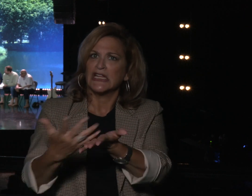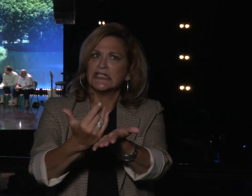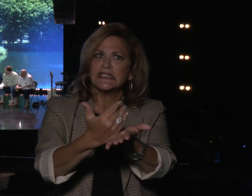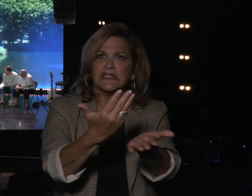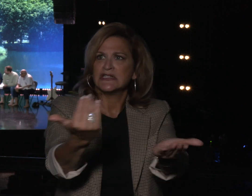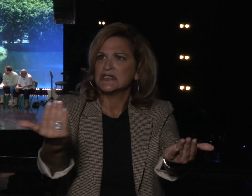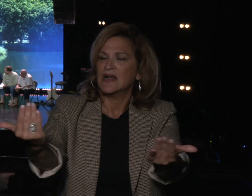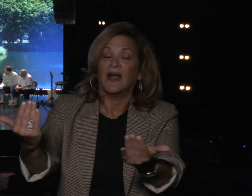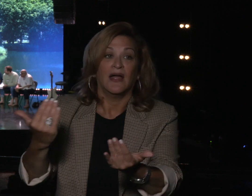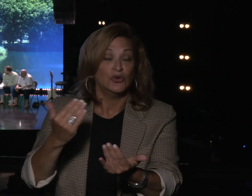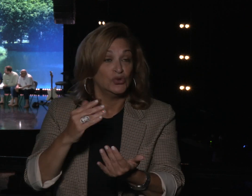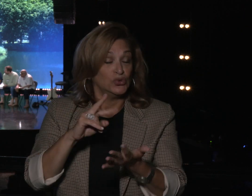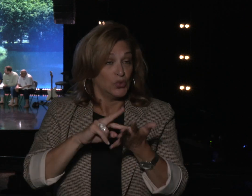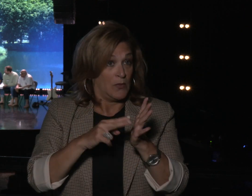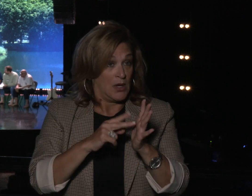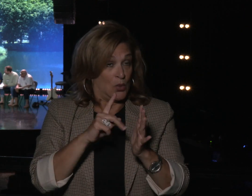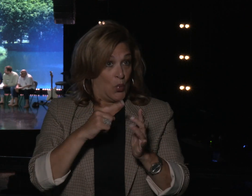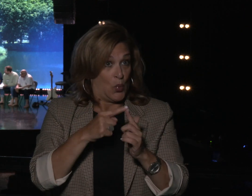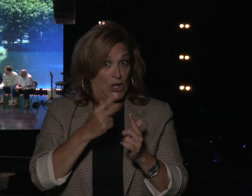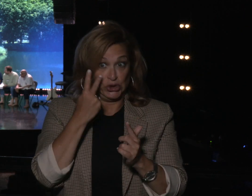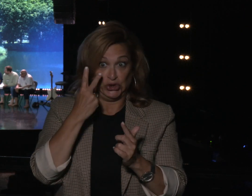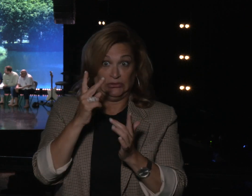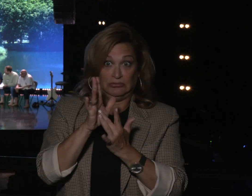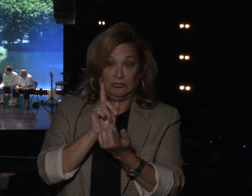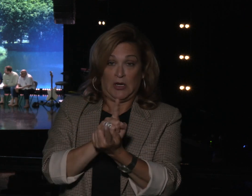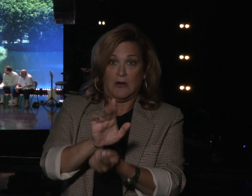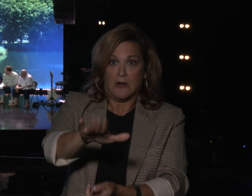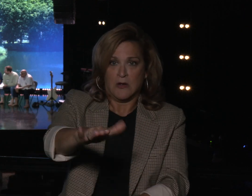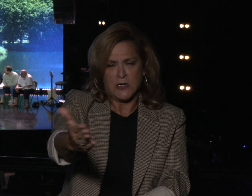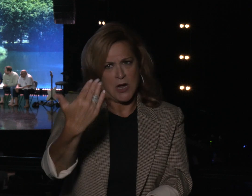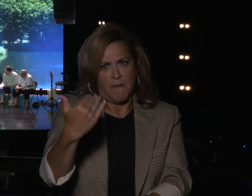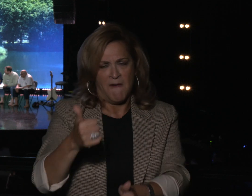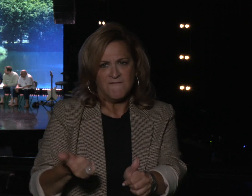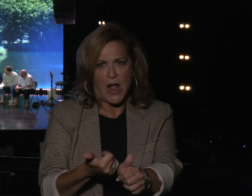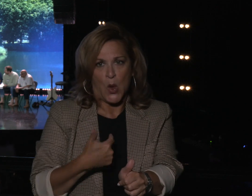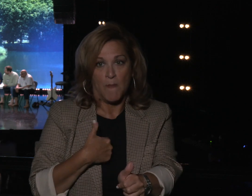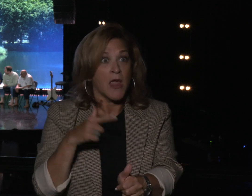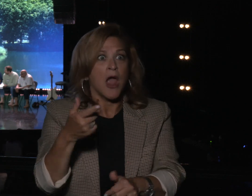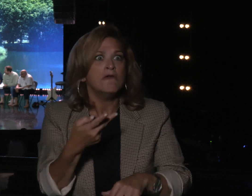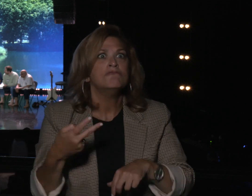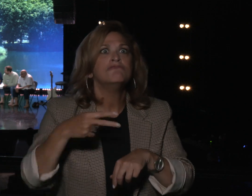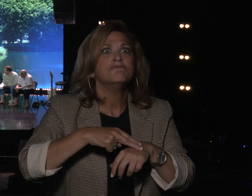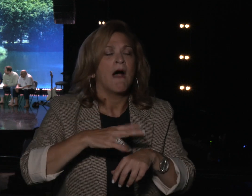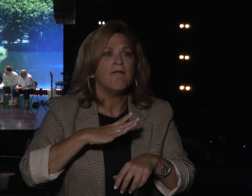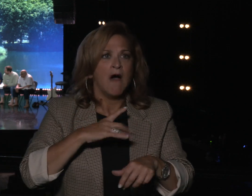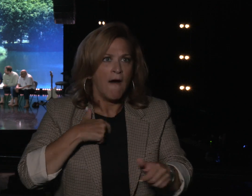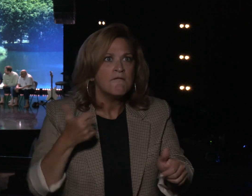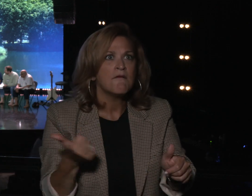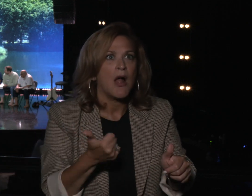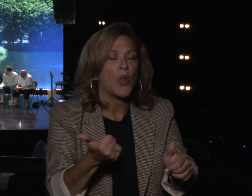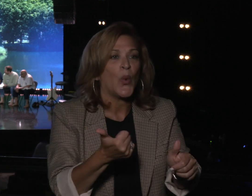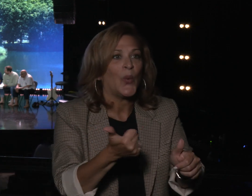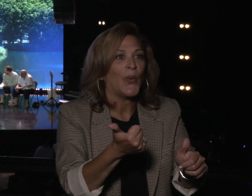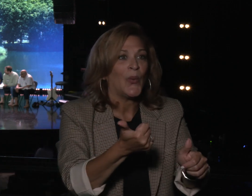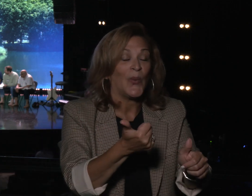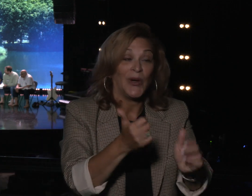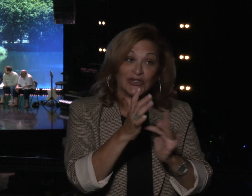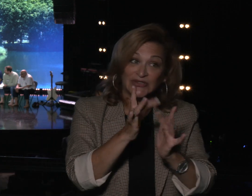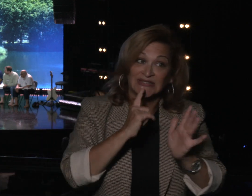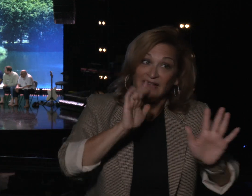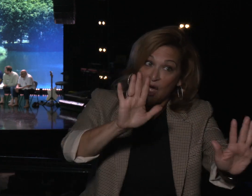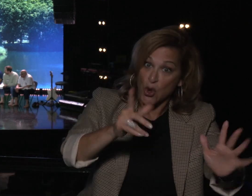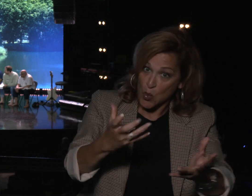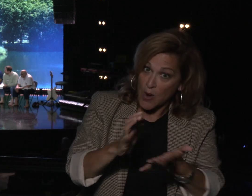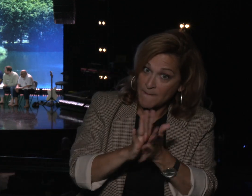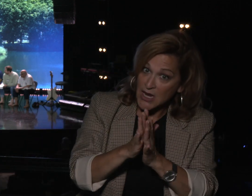Matthew gets out of the tax collector's booth and he follows Jesus. But he says, hey, if you want to be great, this is what you got to